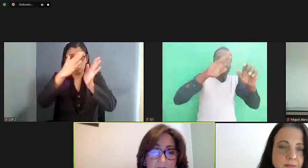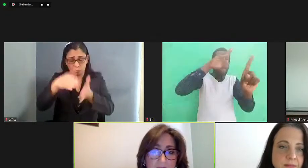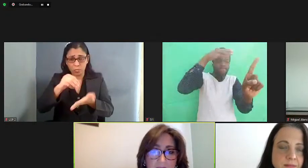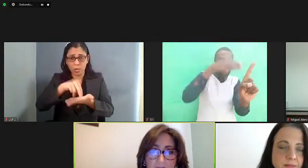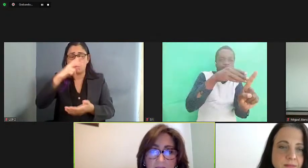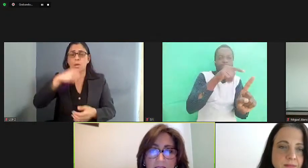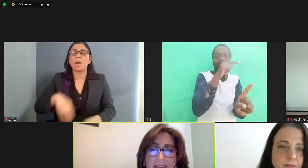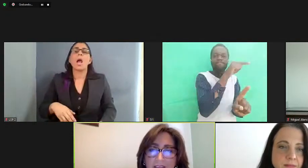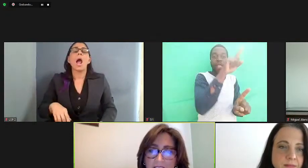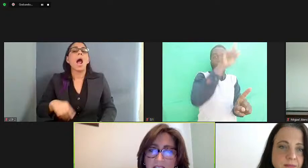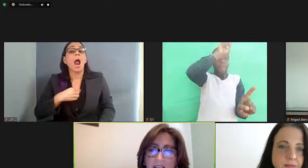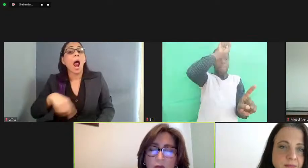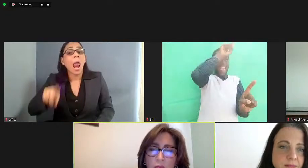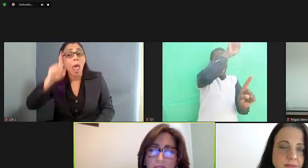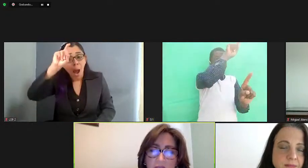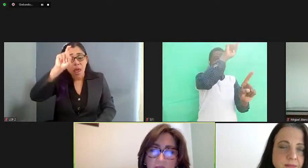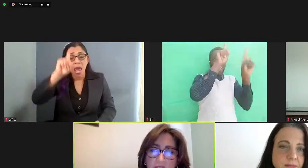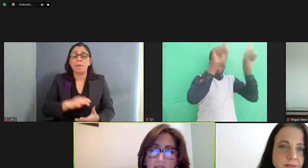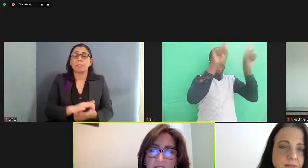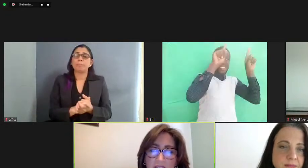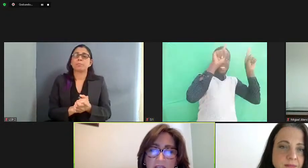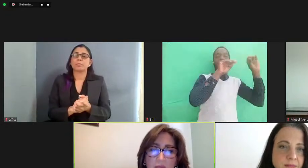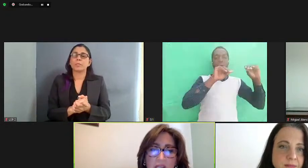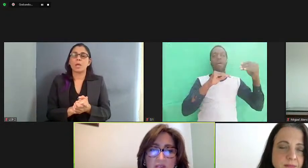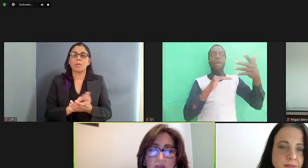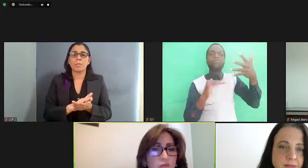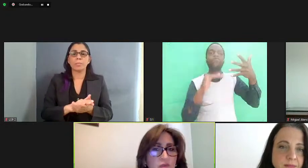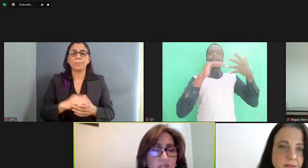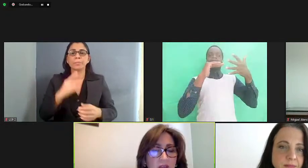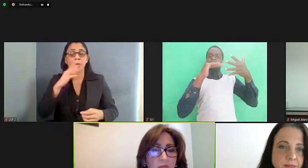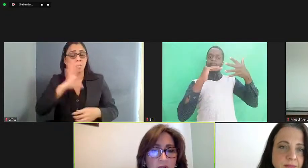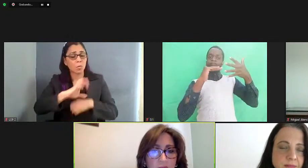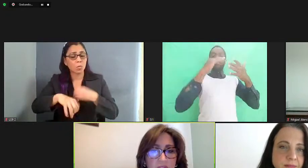university of londordenberg germany